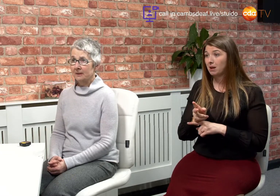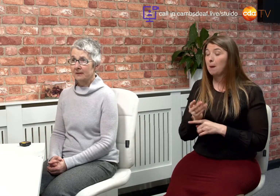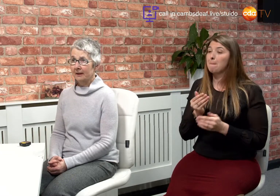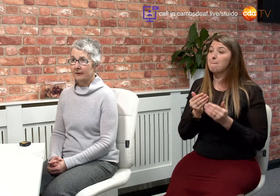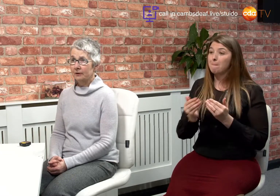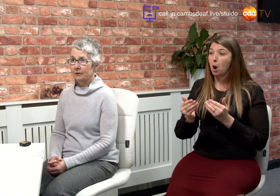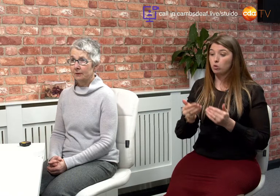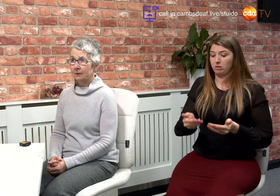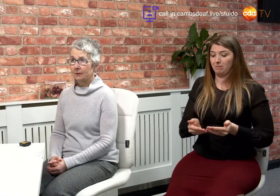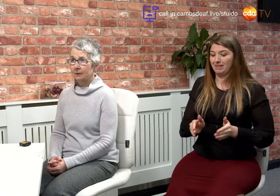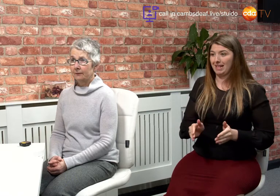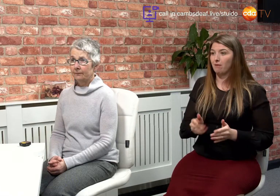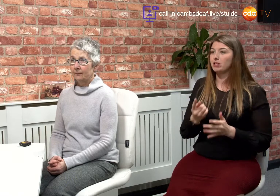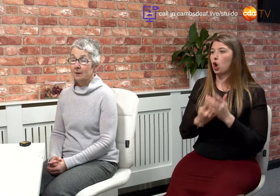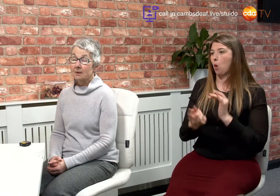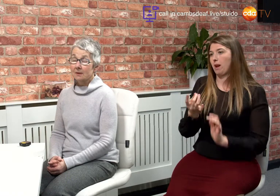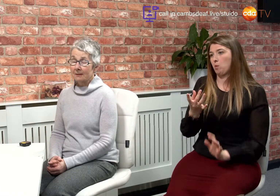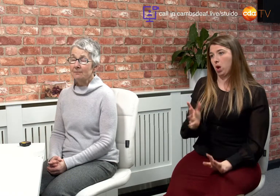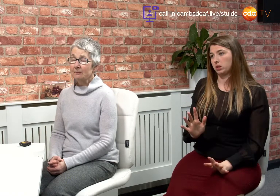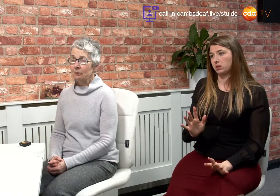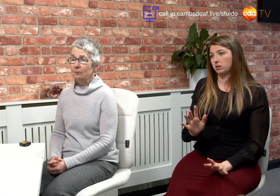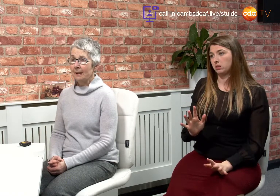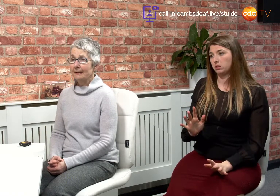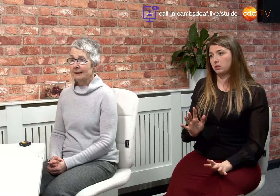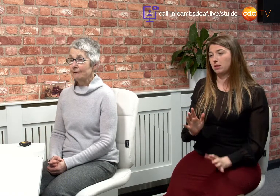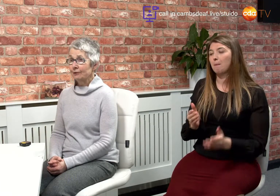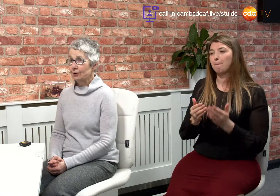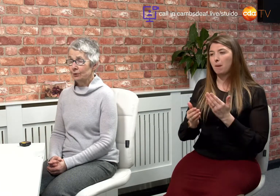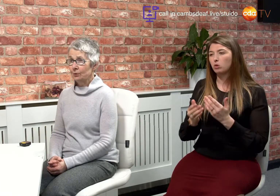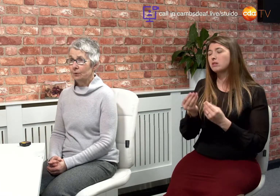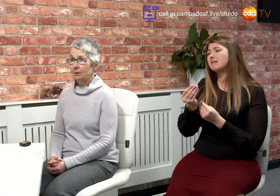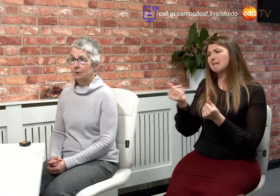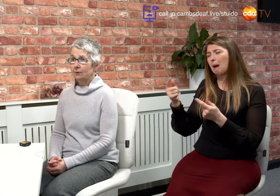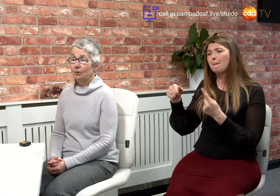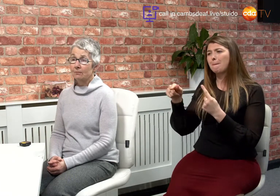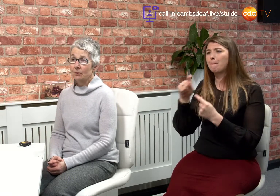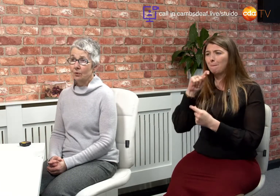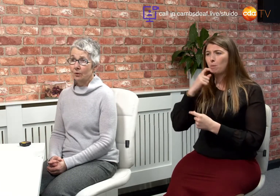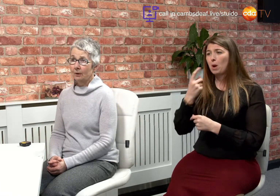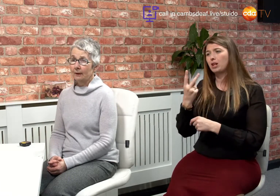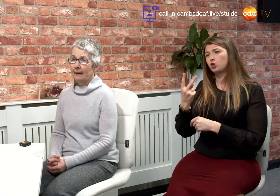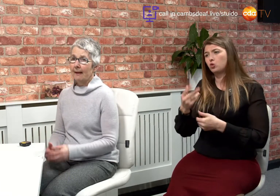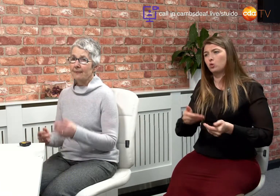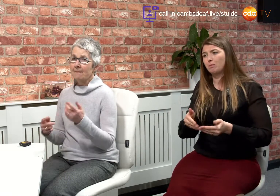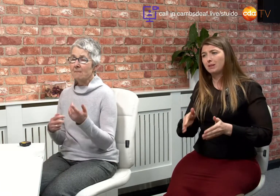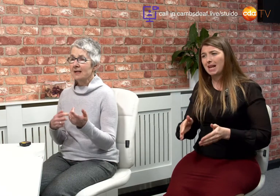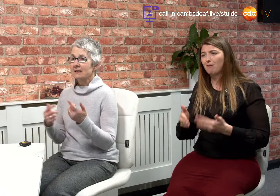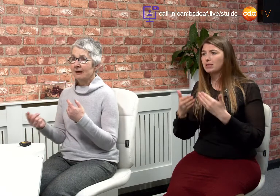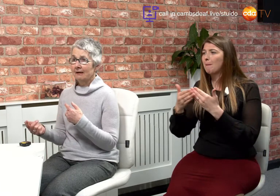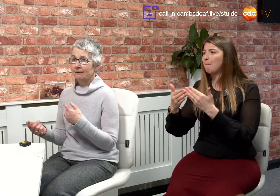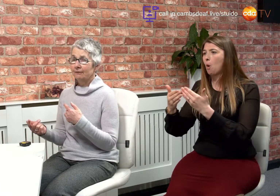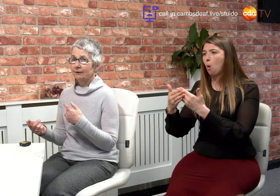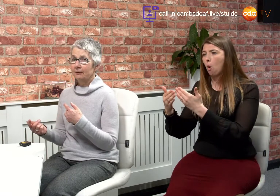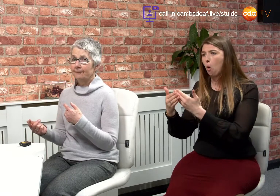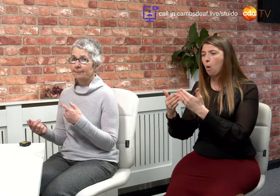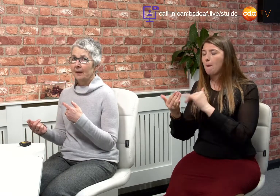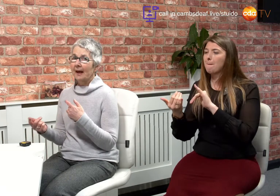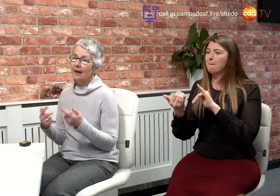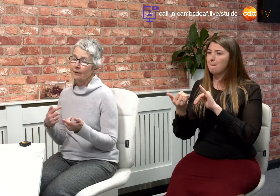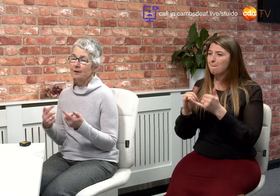have one miscarriage. Some people might have 2 or more, and they might